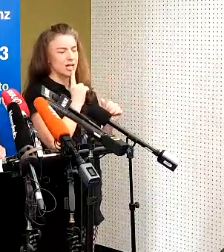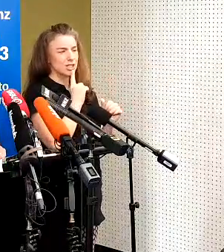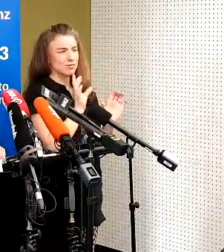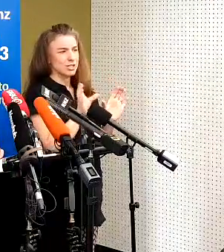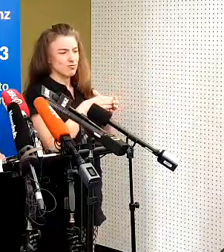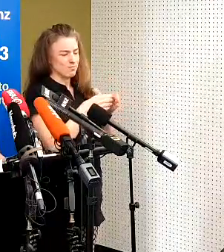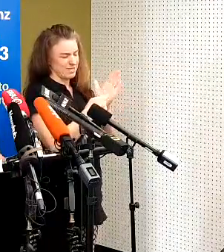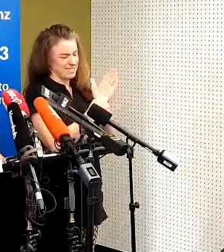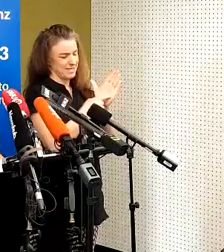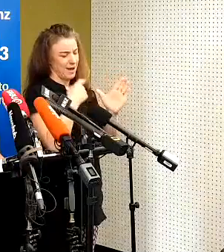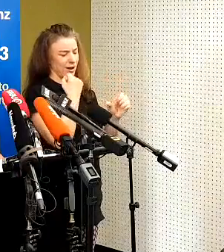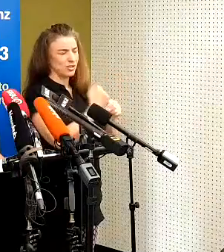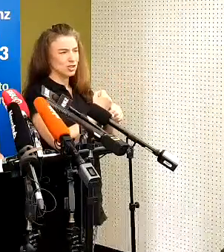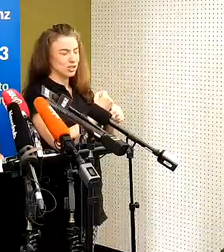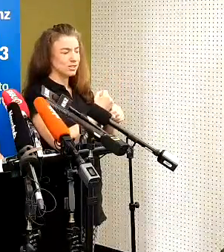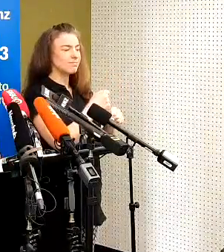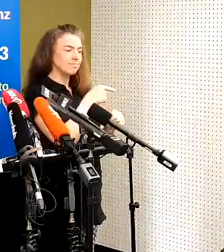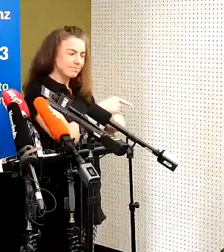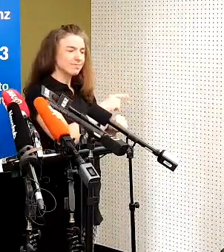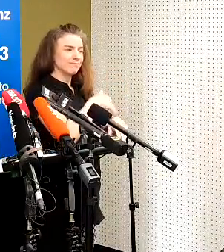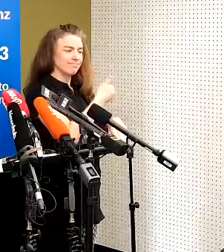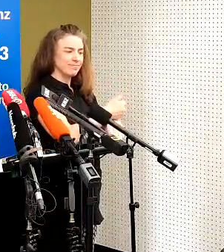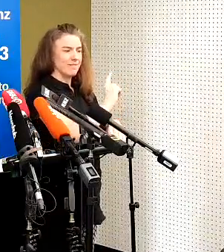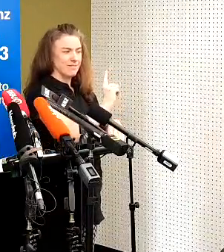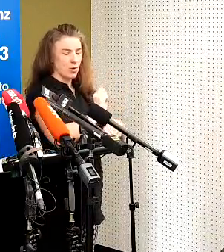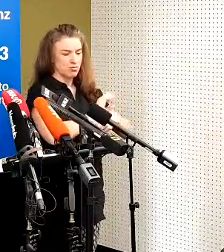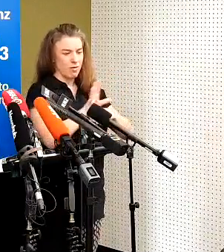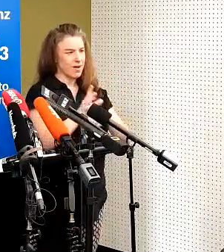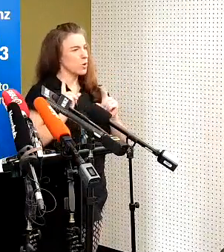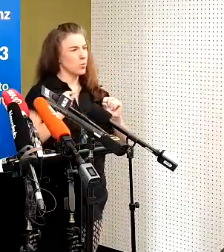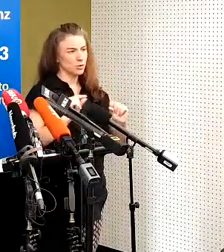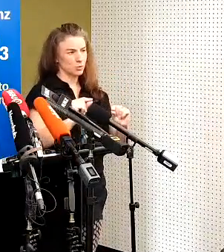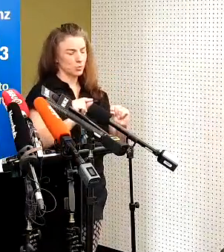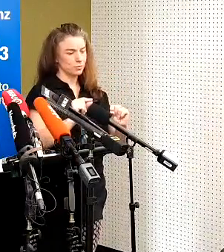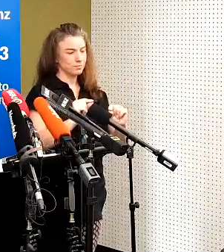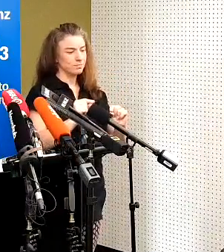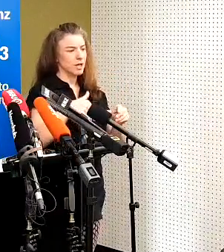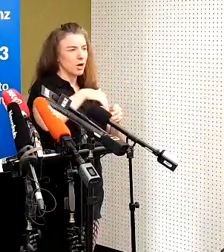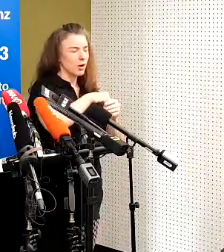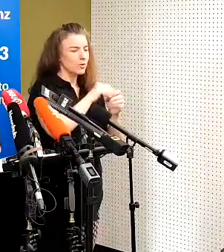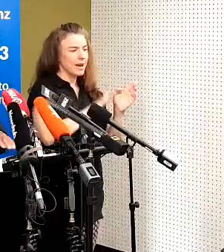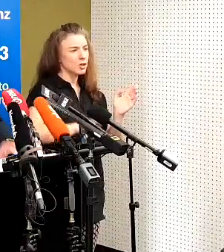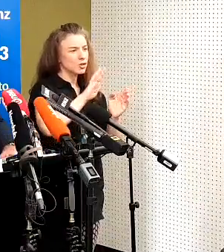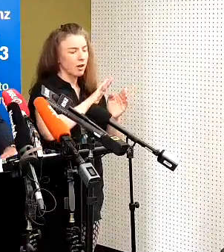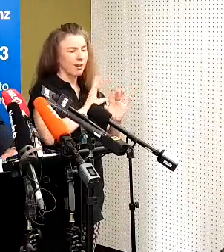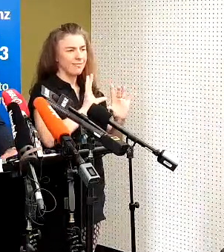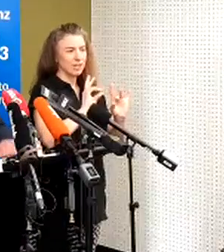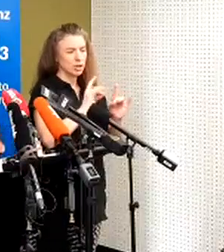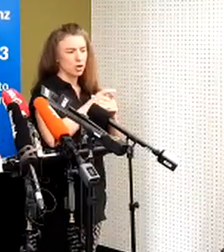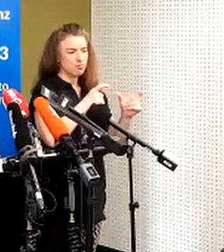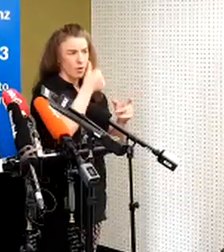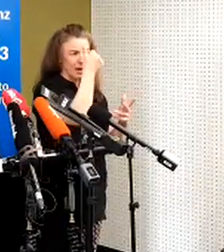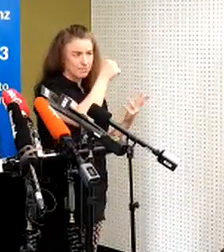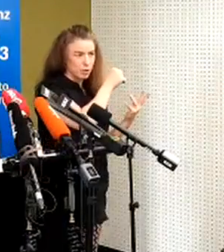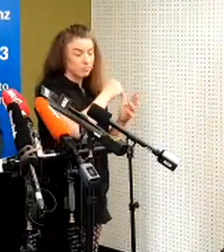specifically set up to support our advice around the response to COVID-19. It includes national infection control experts, public